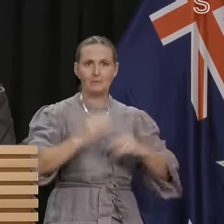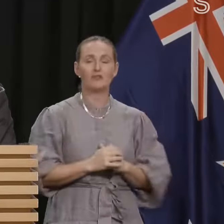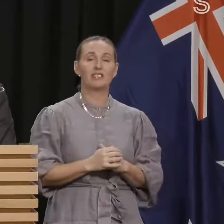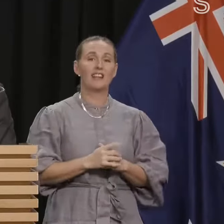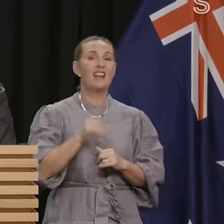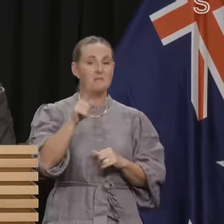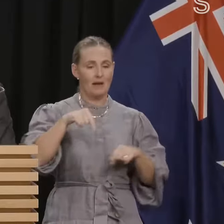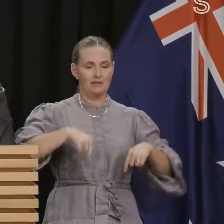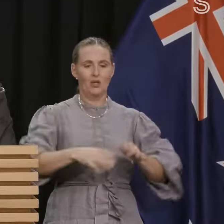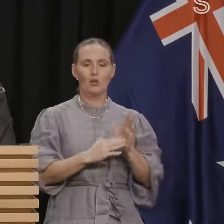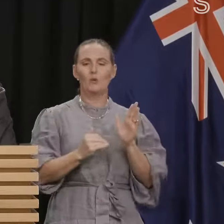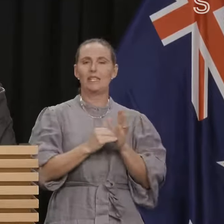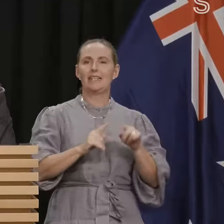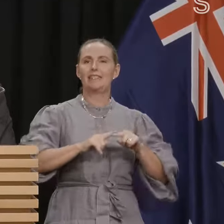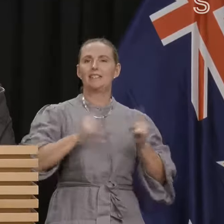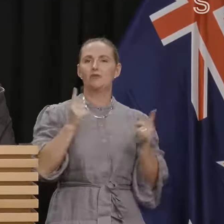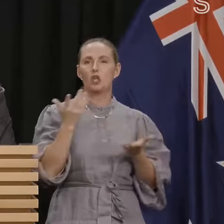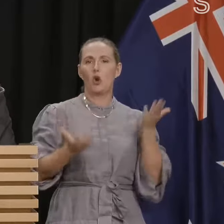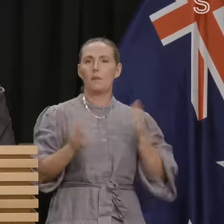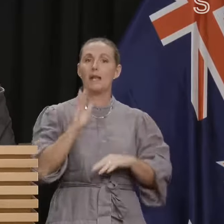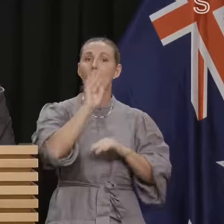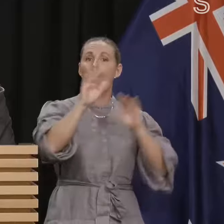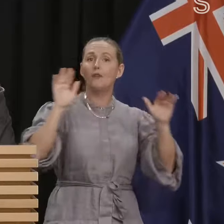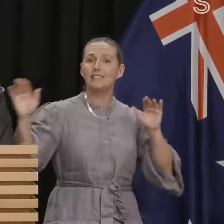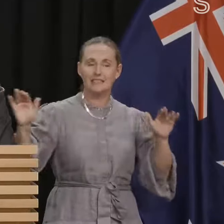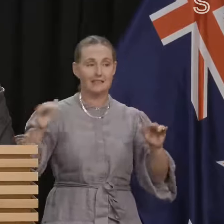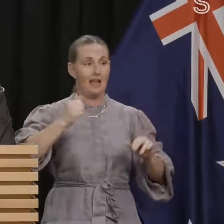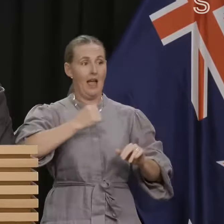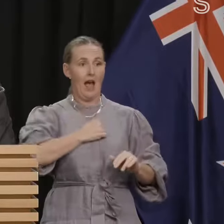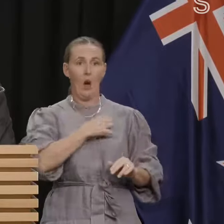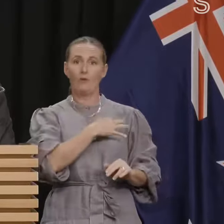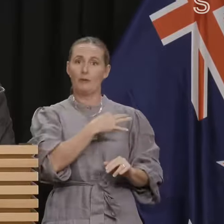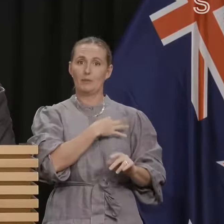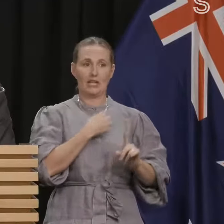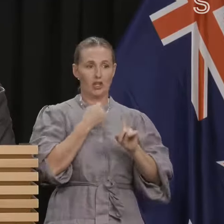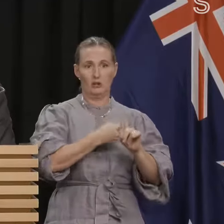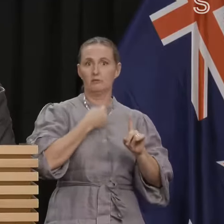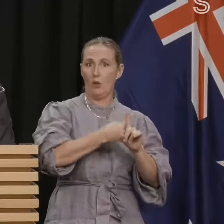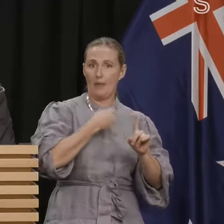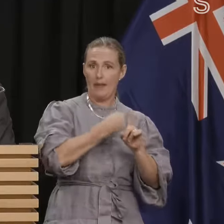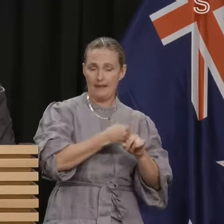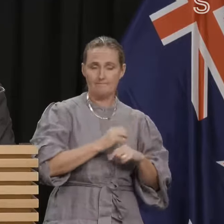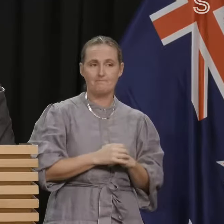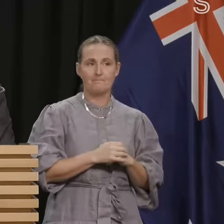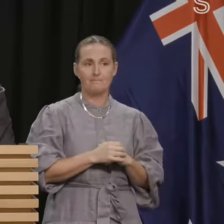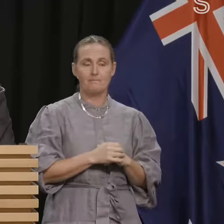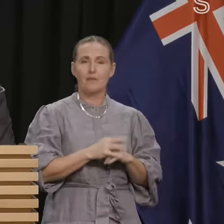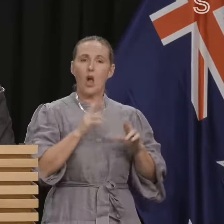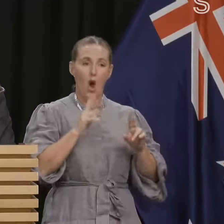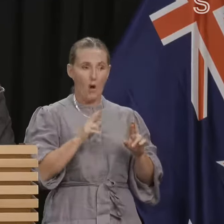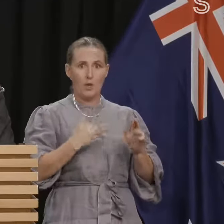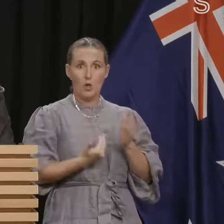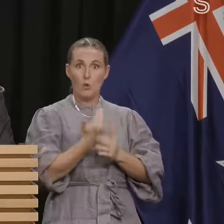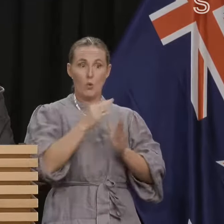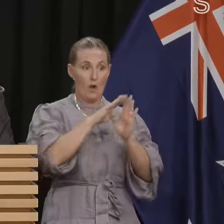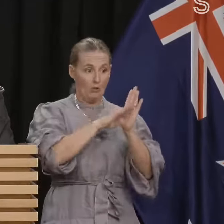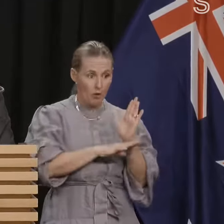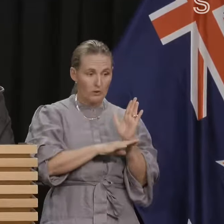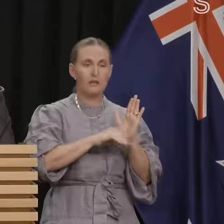of an outlier internationally in our regulation of lobbying. And I hope that these measures will go some way to further increase